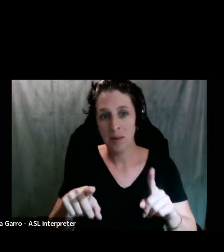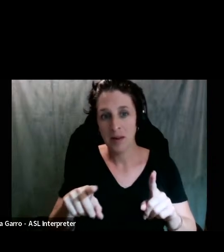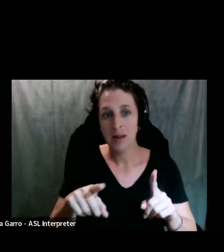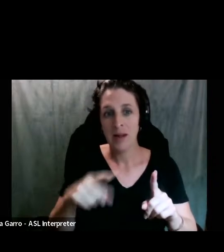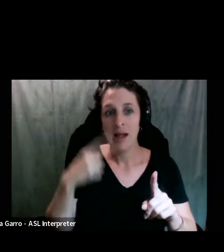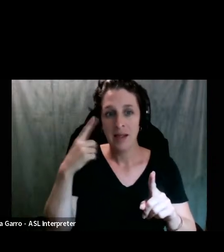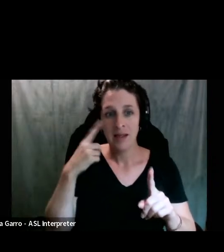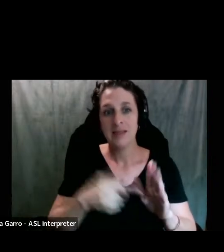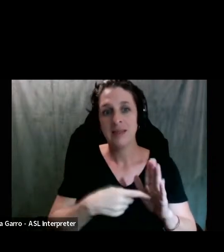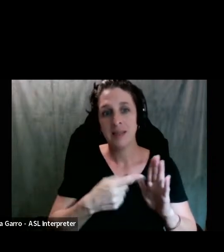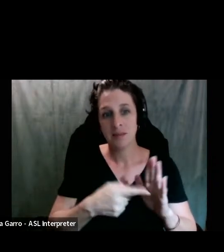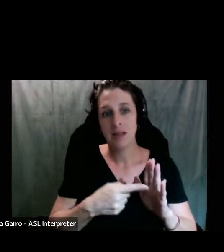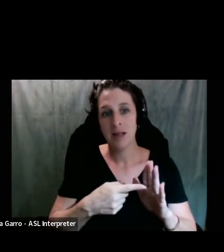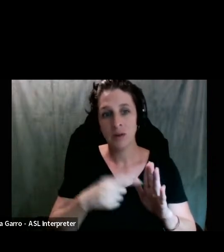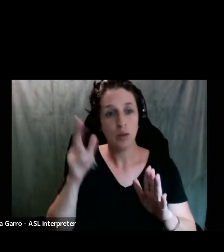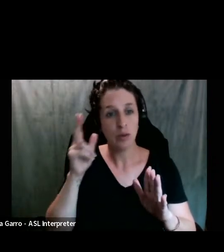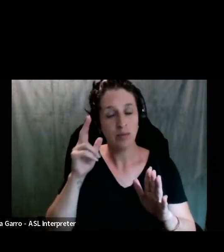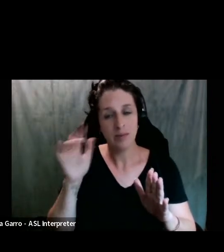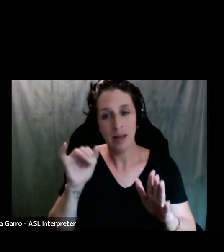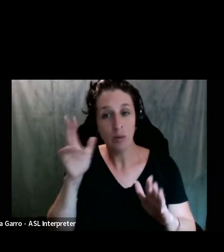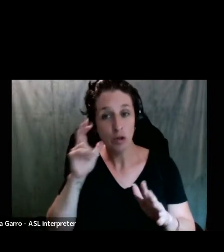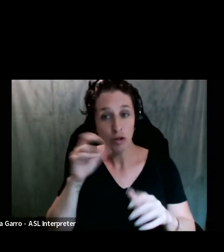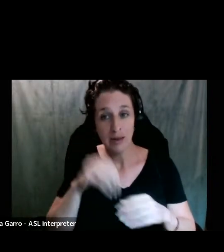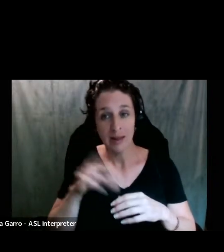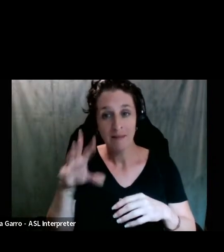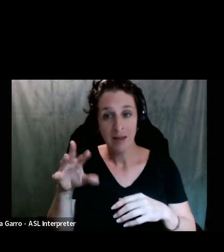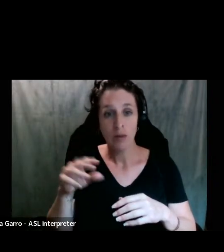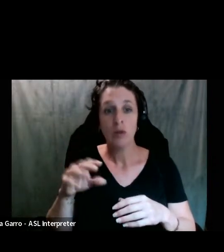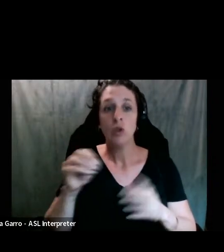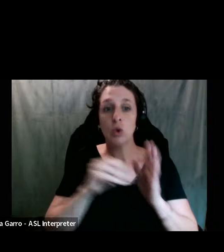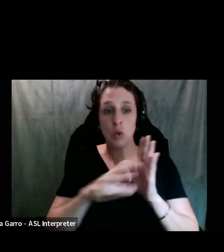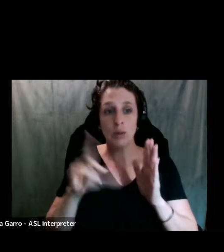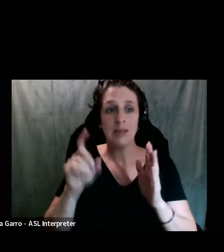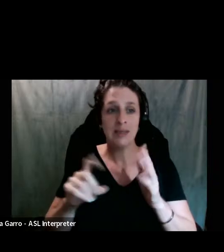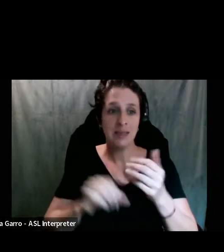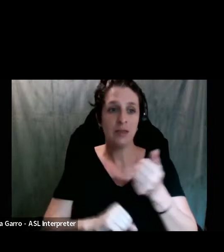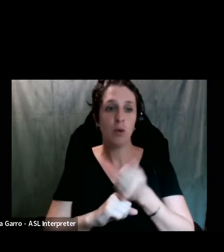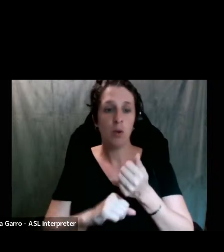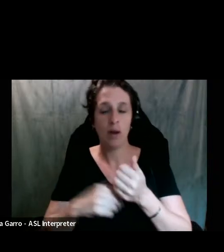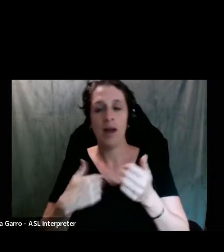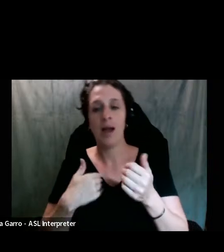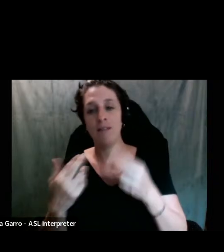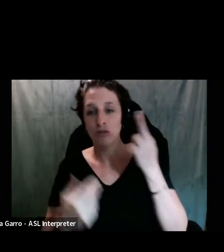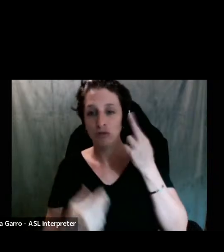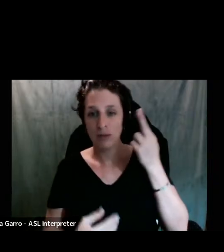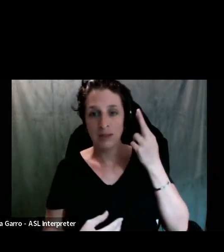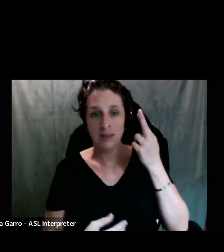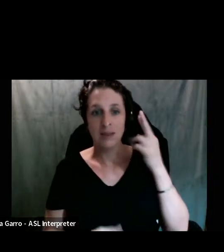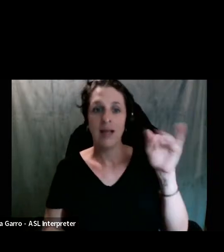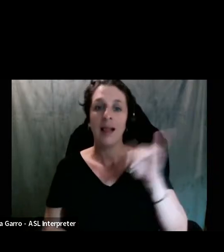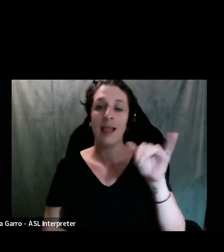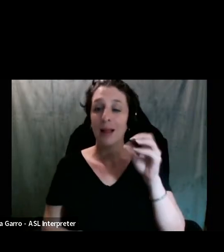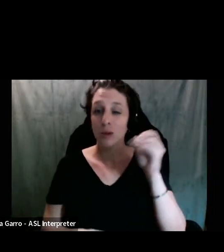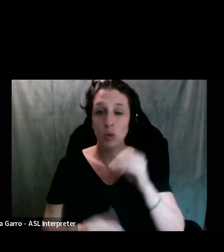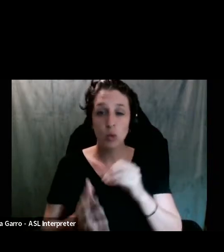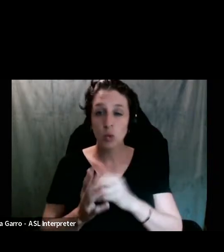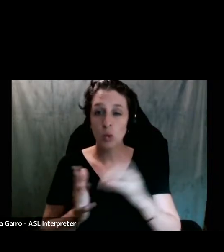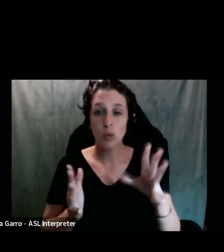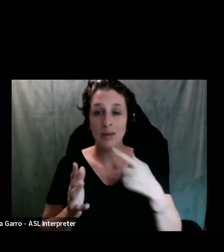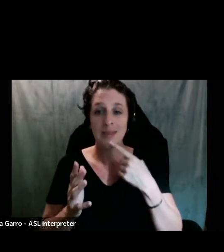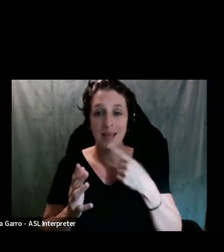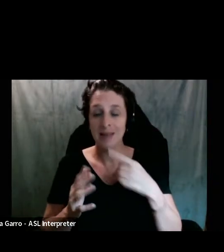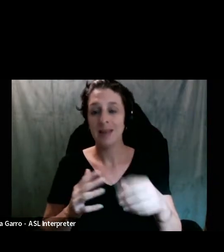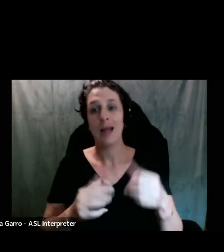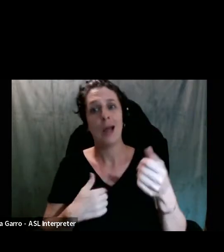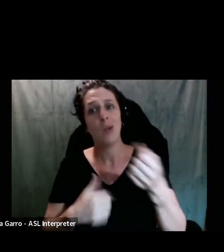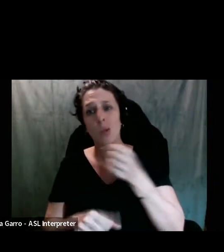sometimes, well, a lot of what we heard in the videos, students need support. There's a reason. Just like that student said, I was working, I was taking care of